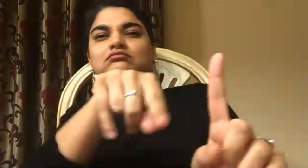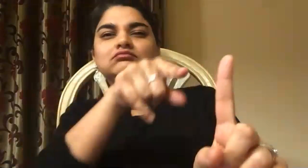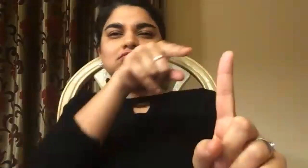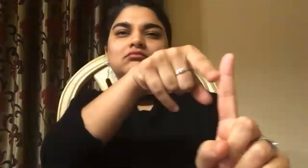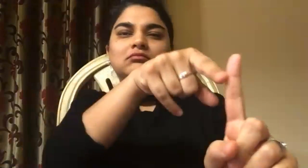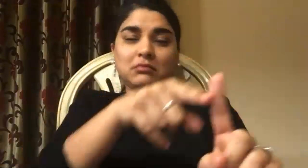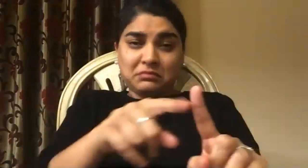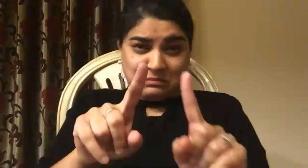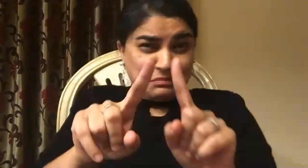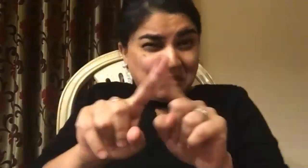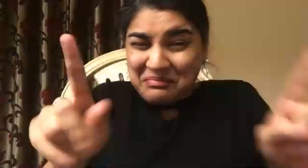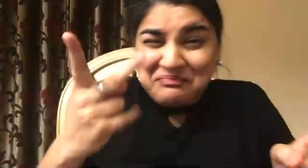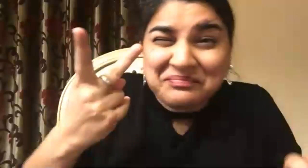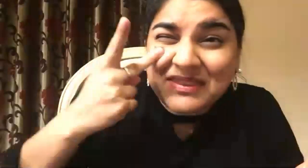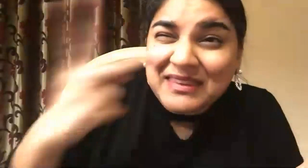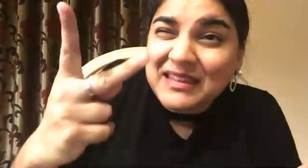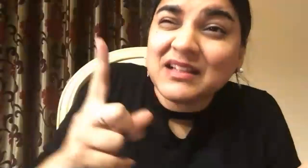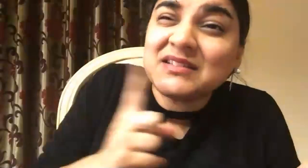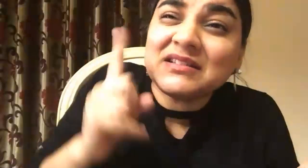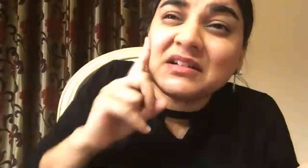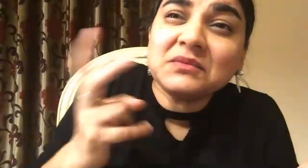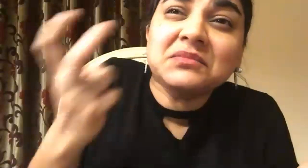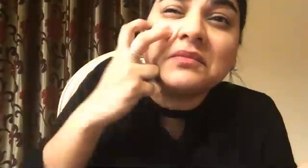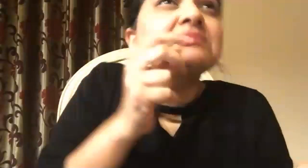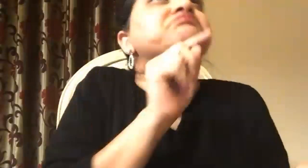when they were in court, when they were being detained by the police officers.